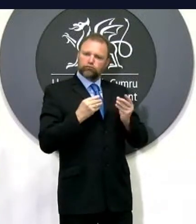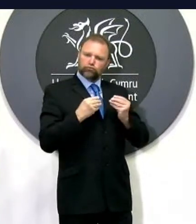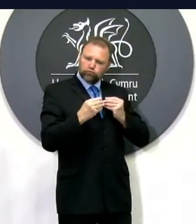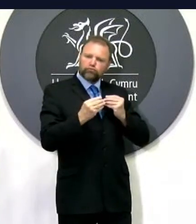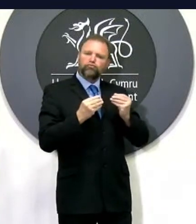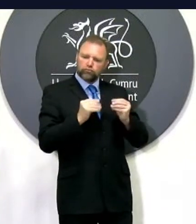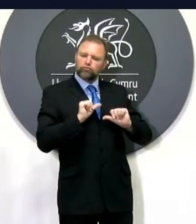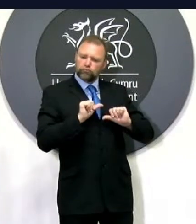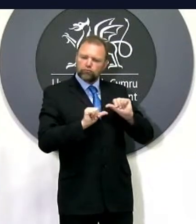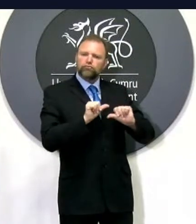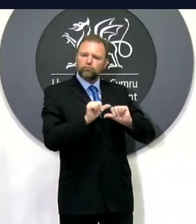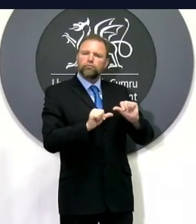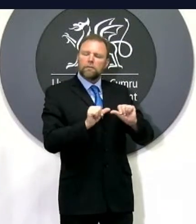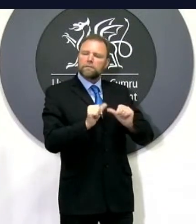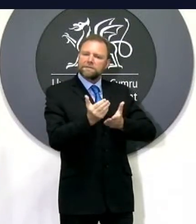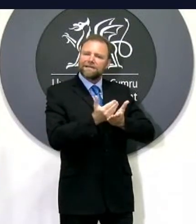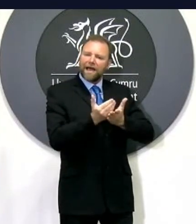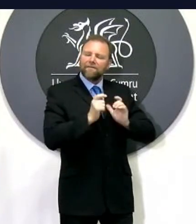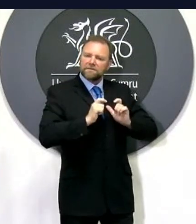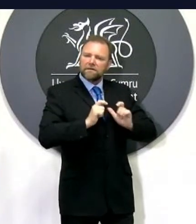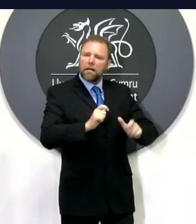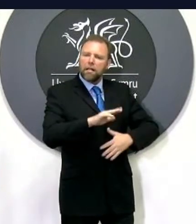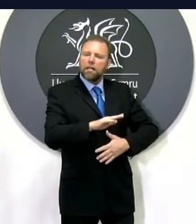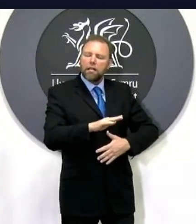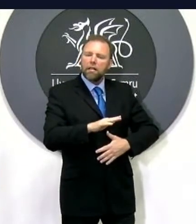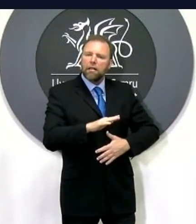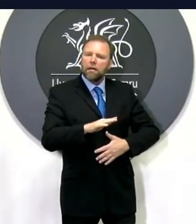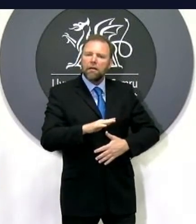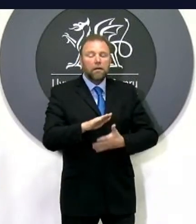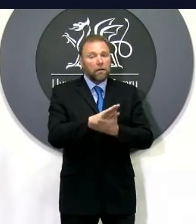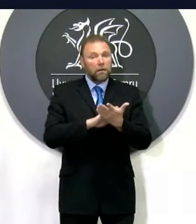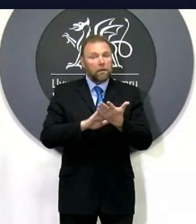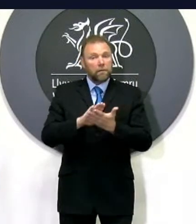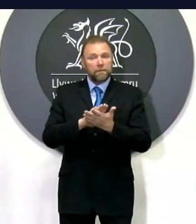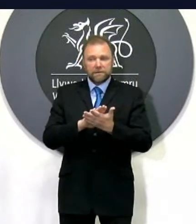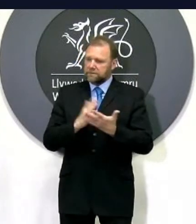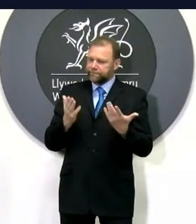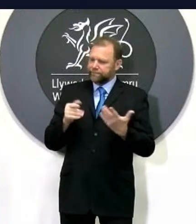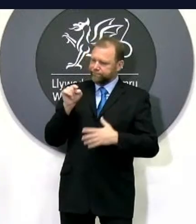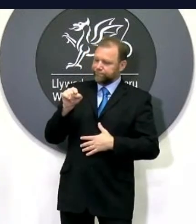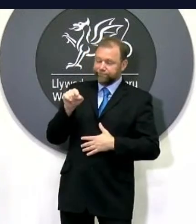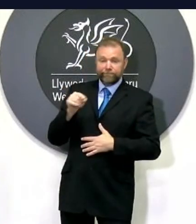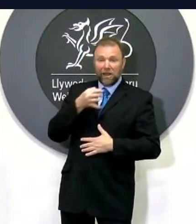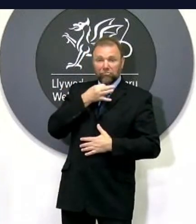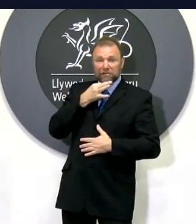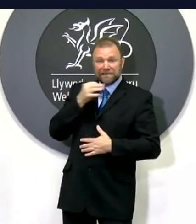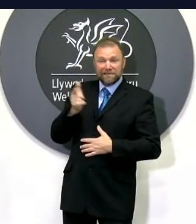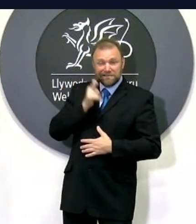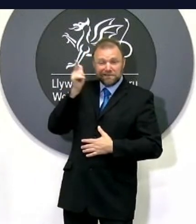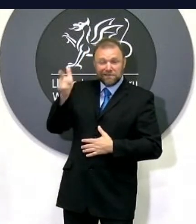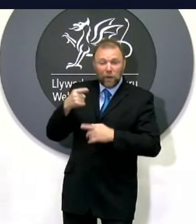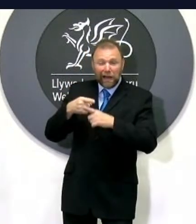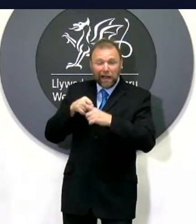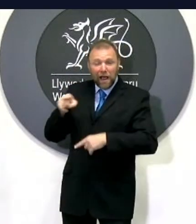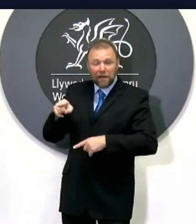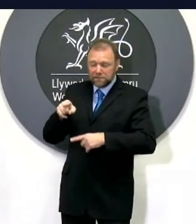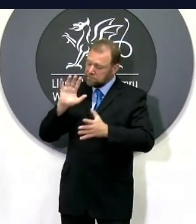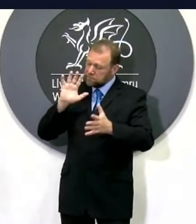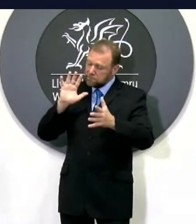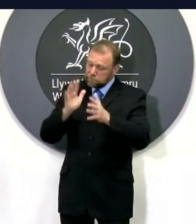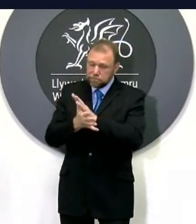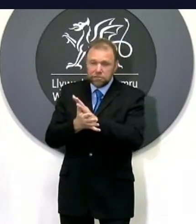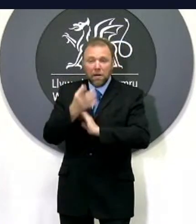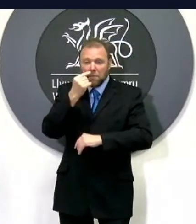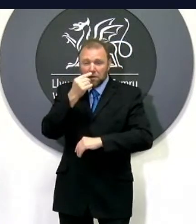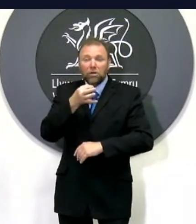difficult, that could see all the hard work that we've put in over recent weeks go into reverse. And that's